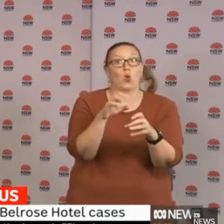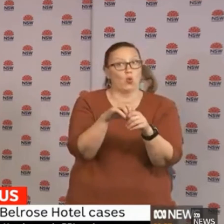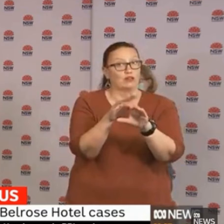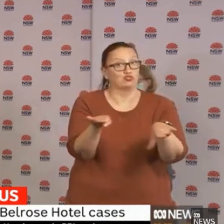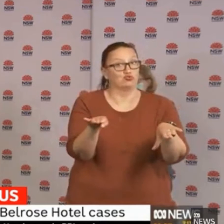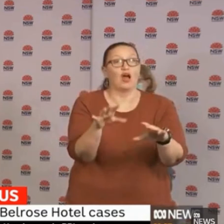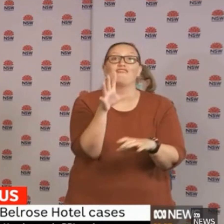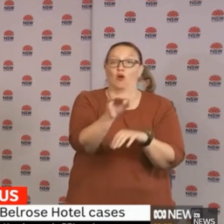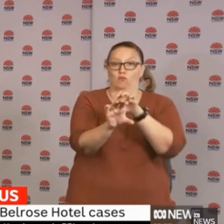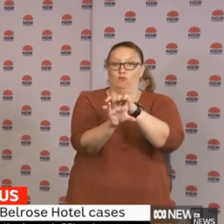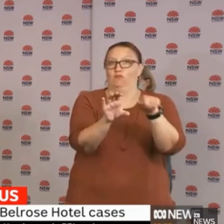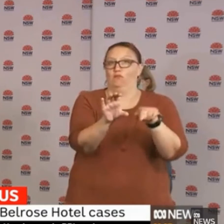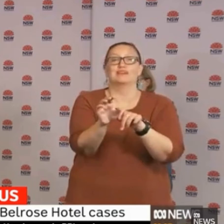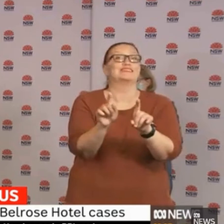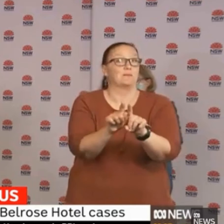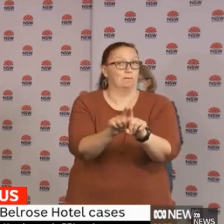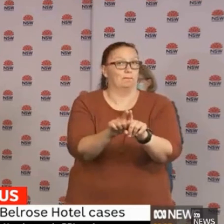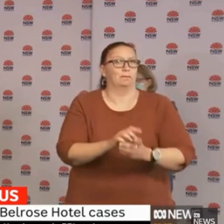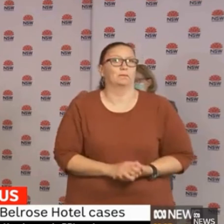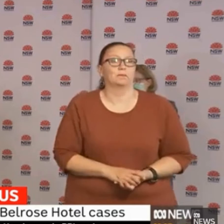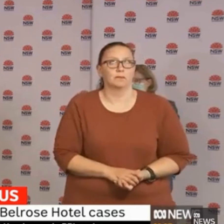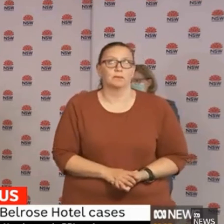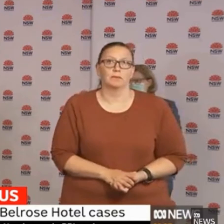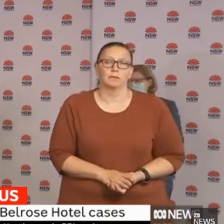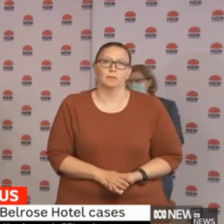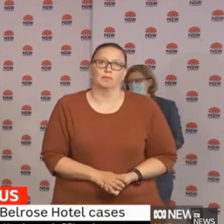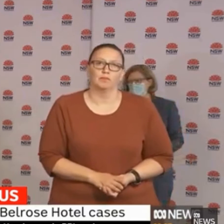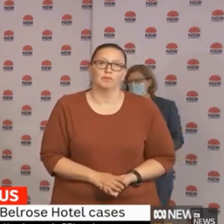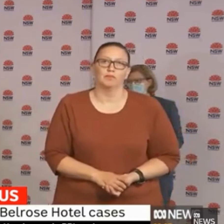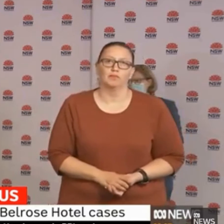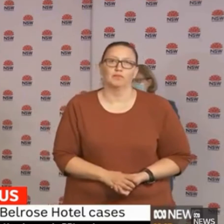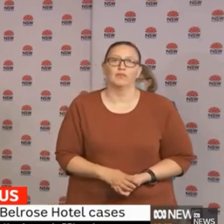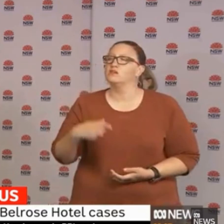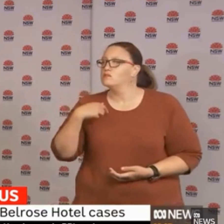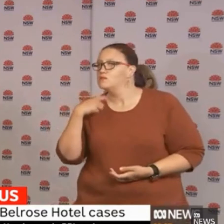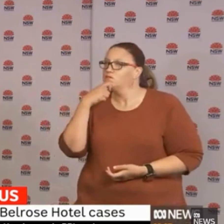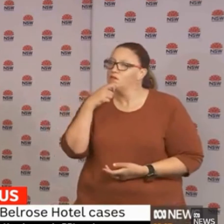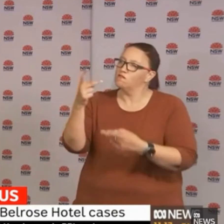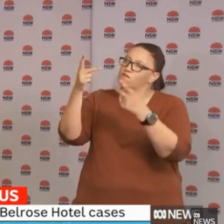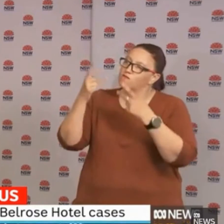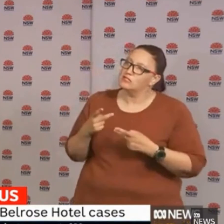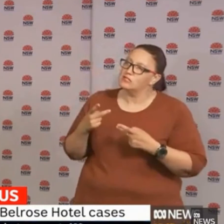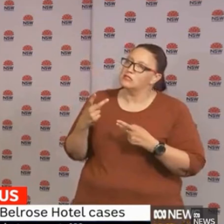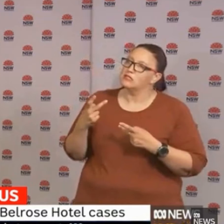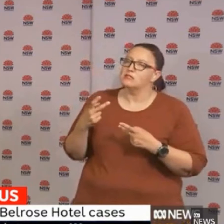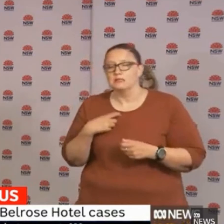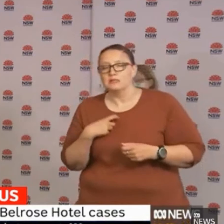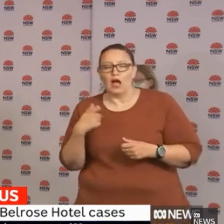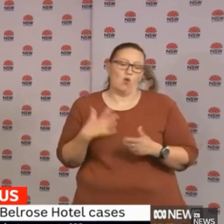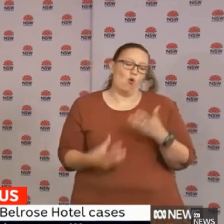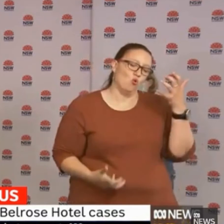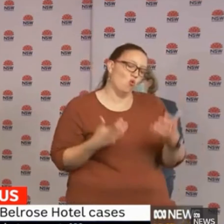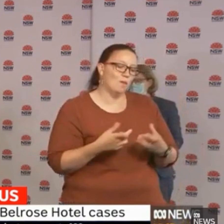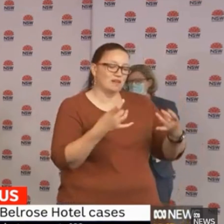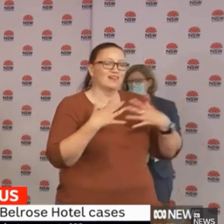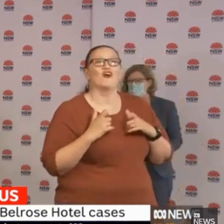us who would be having friends around might be thinking about doing the cooking or the food preparation ourselves. I would encourage you to